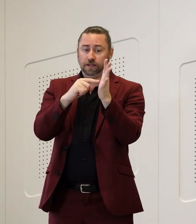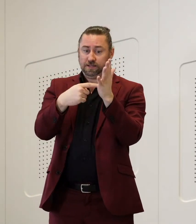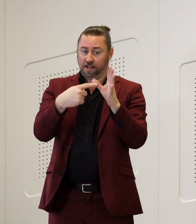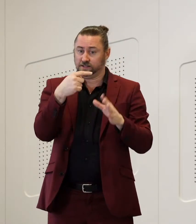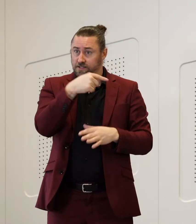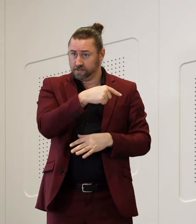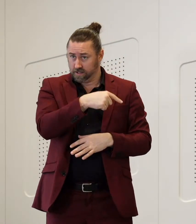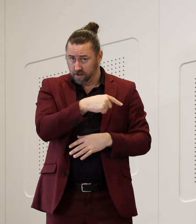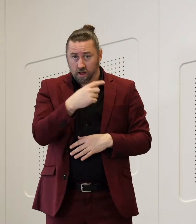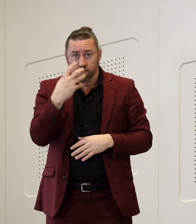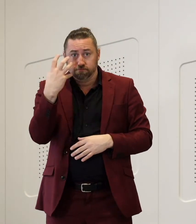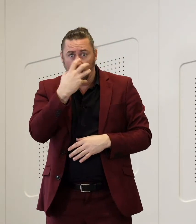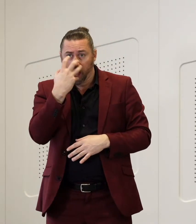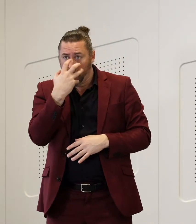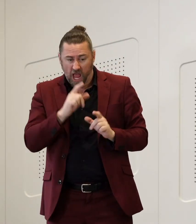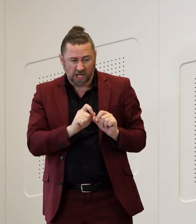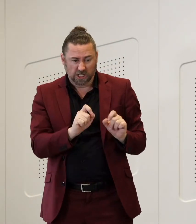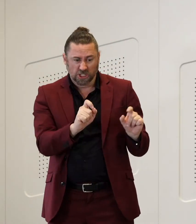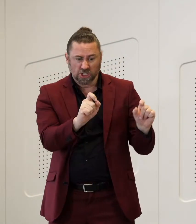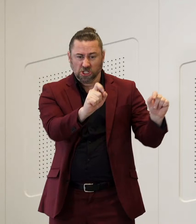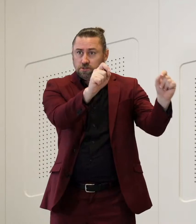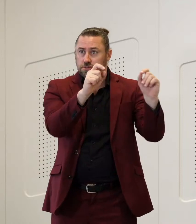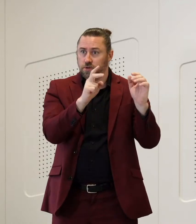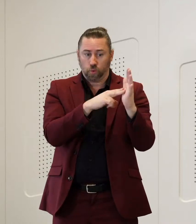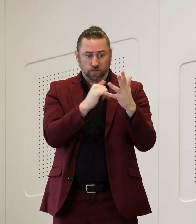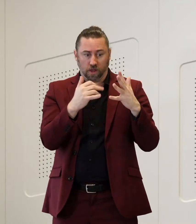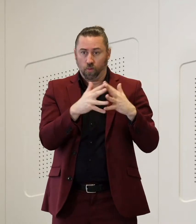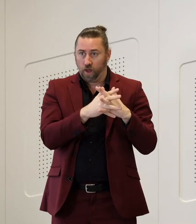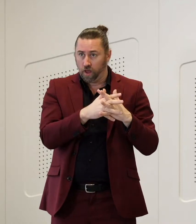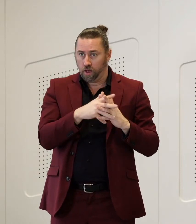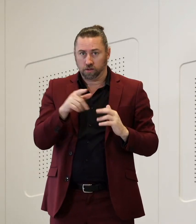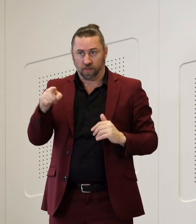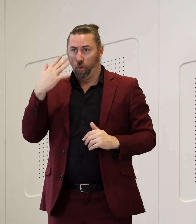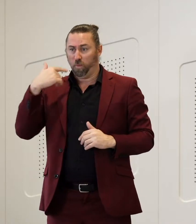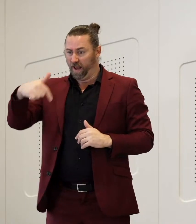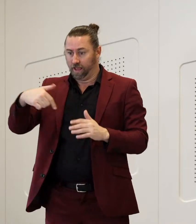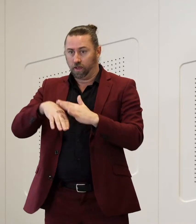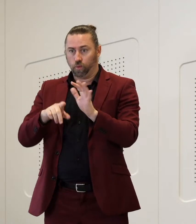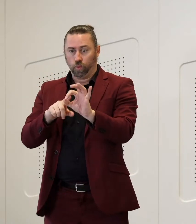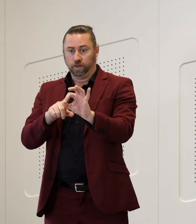very, very contagious variant, so that's why I want everyone on